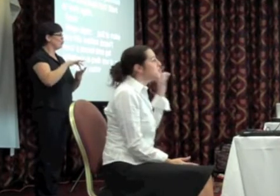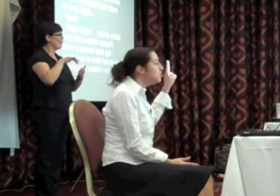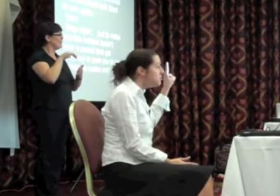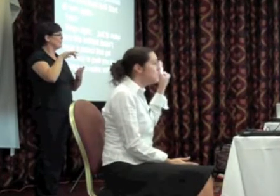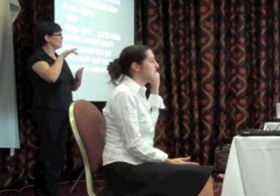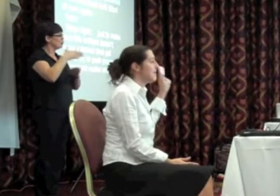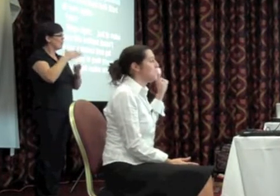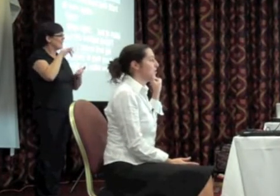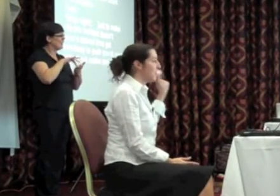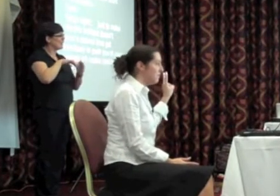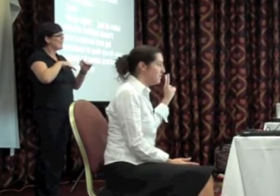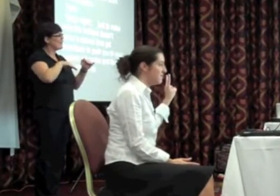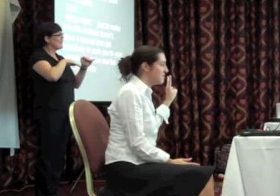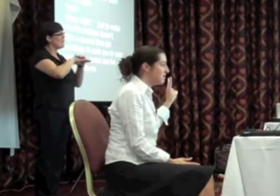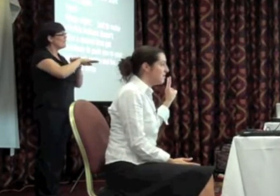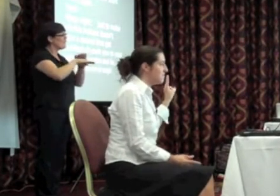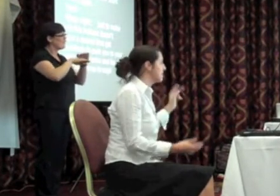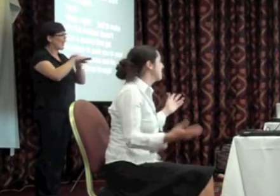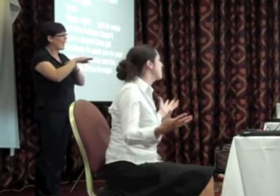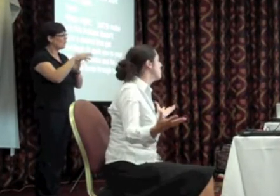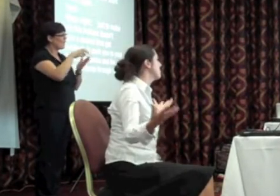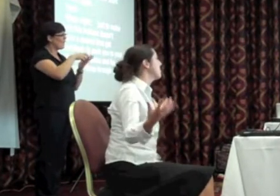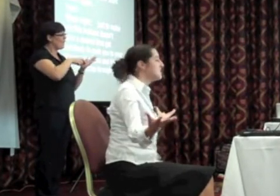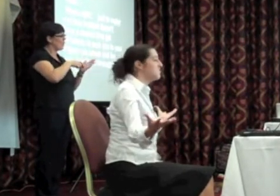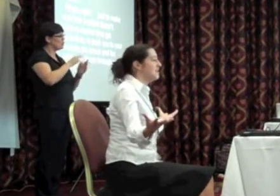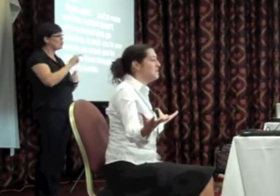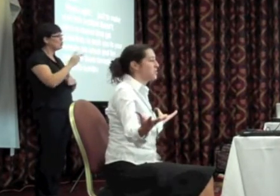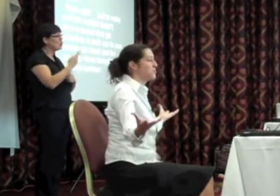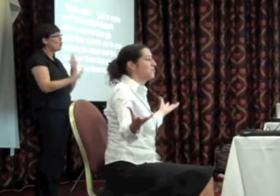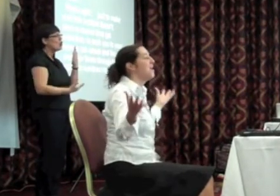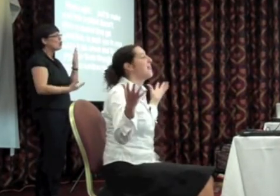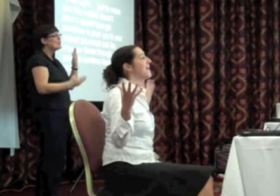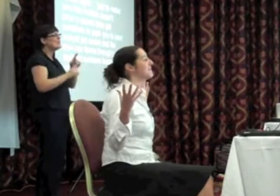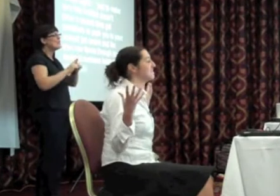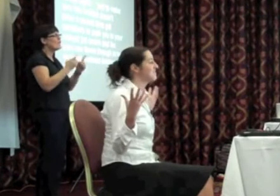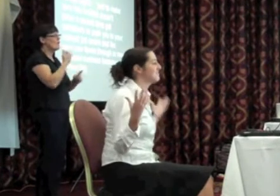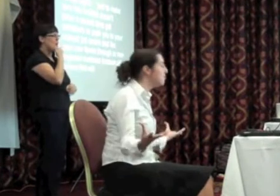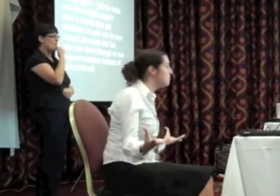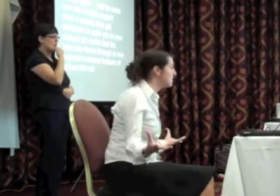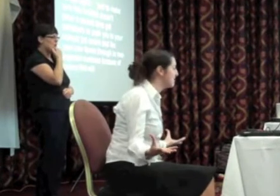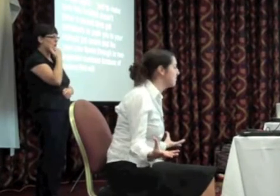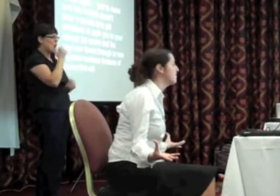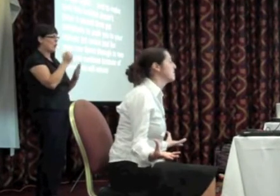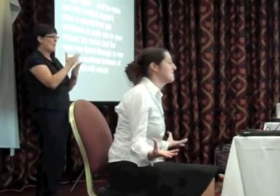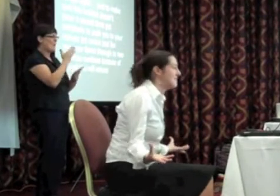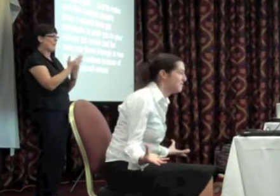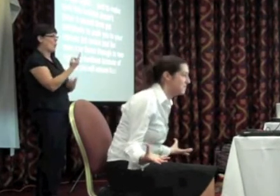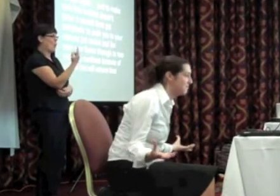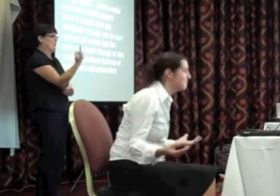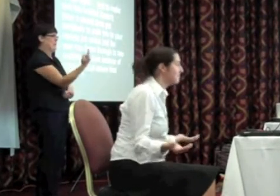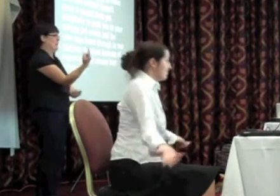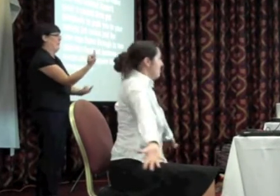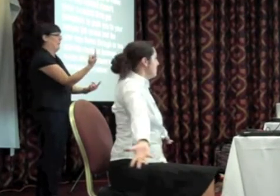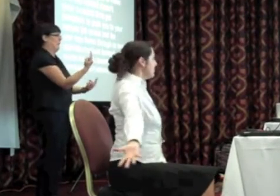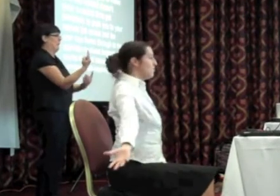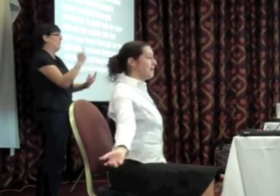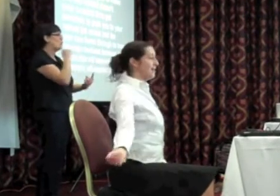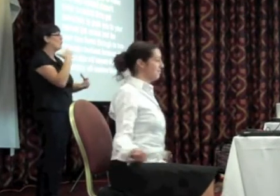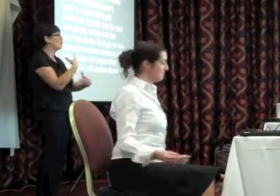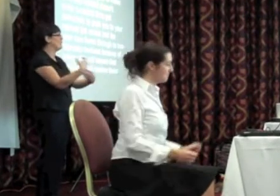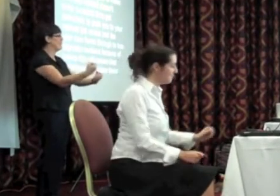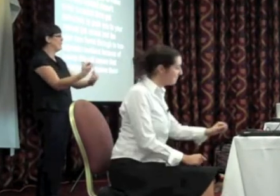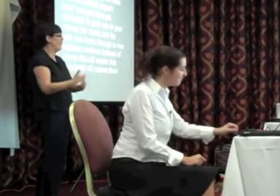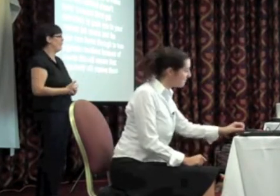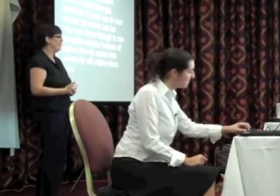through to two separate numbers, because of course this will ensure that somebody will receive them.